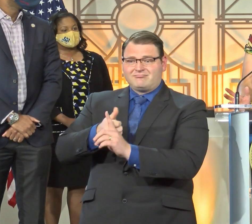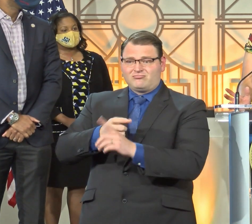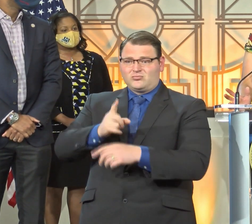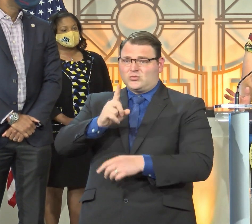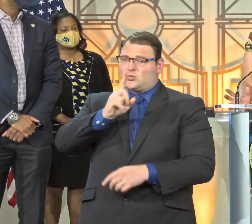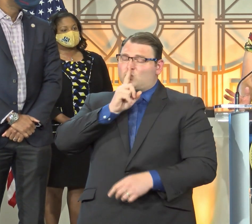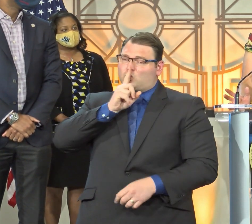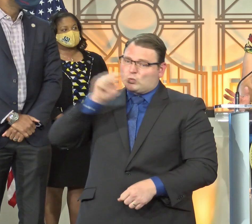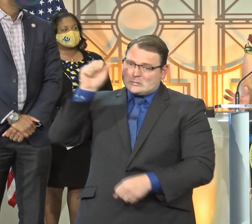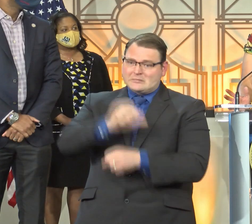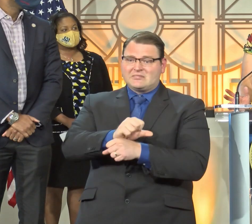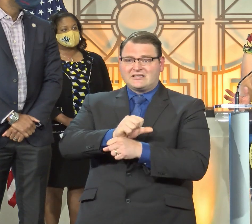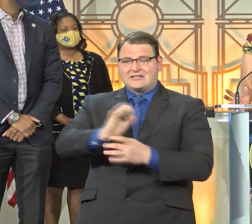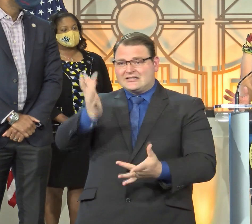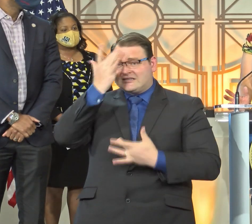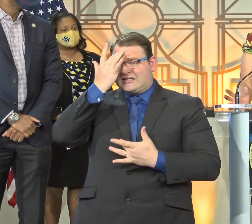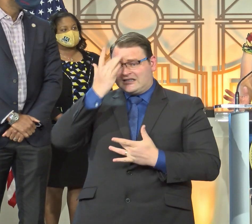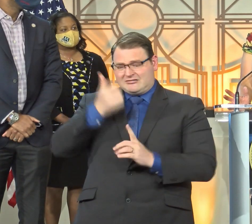television,